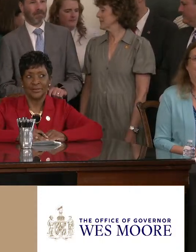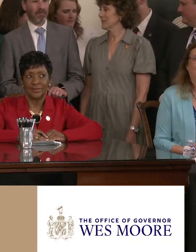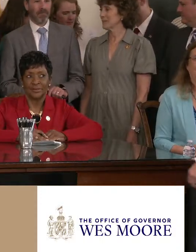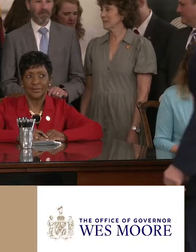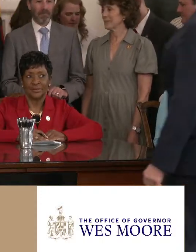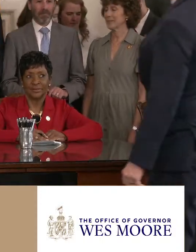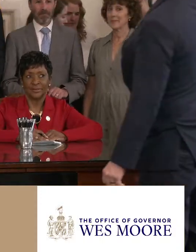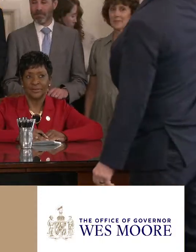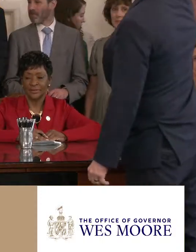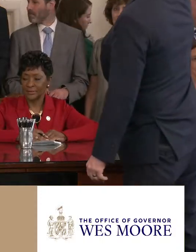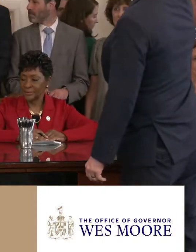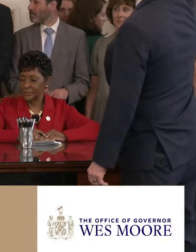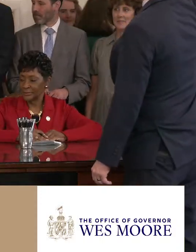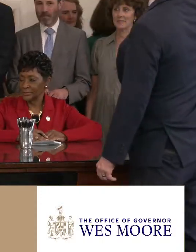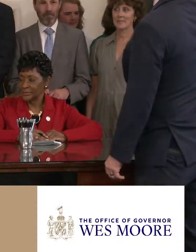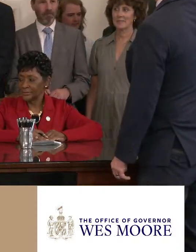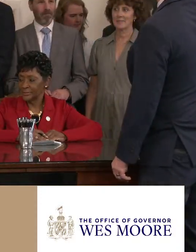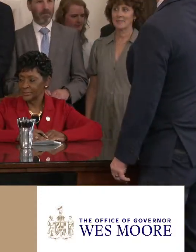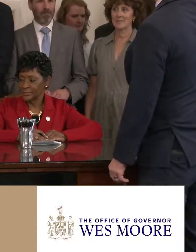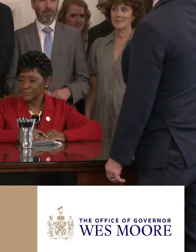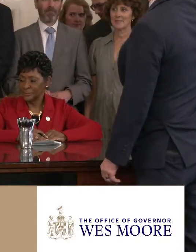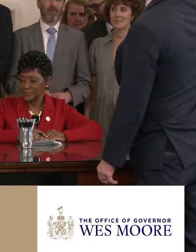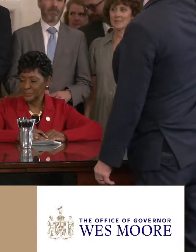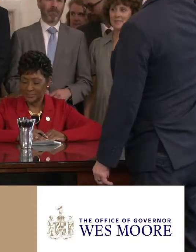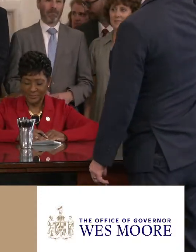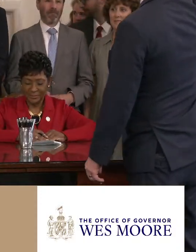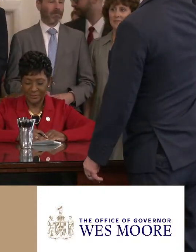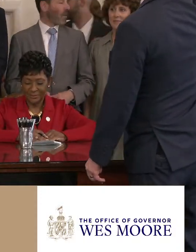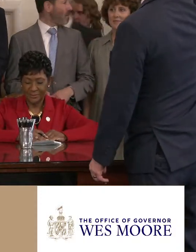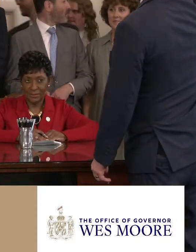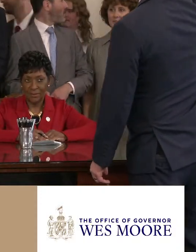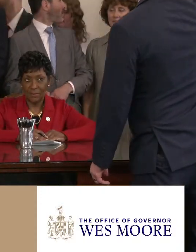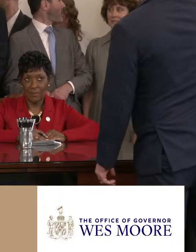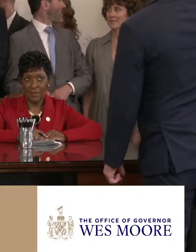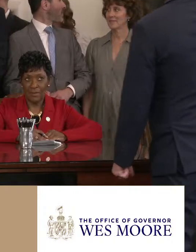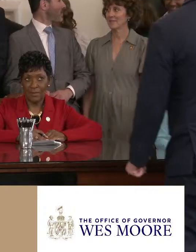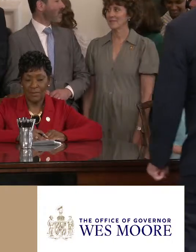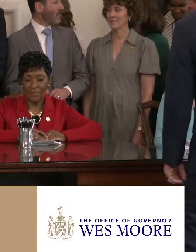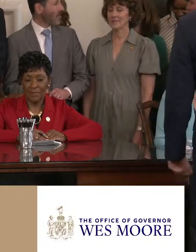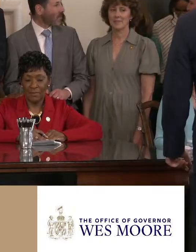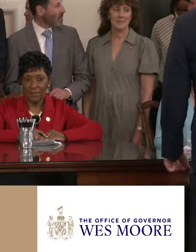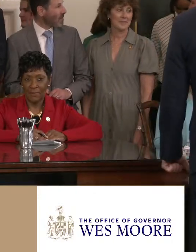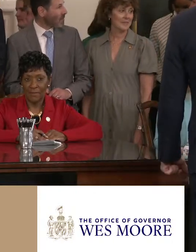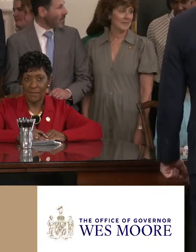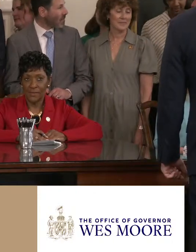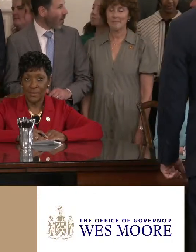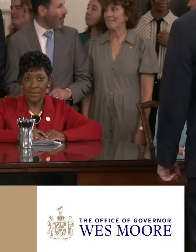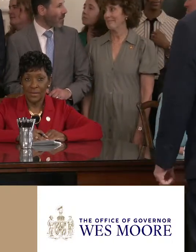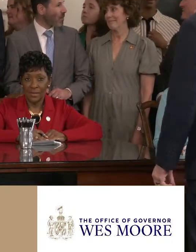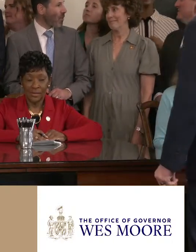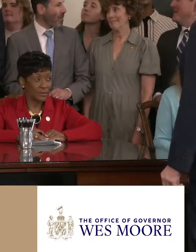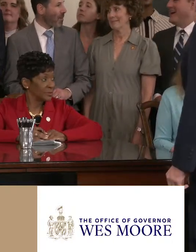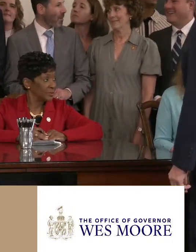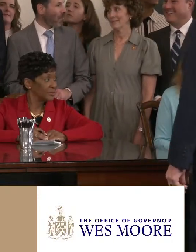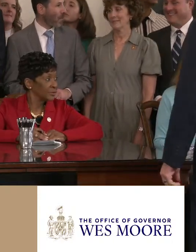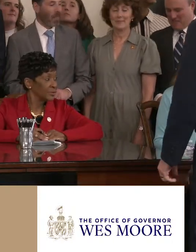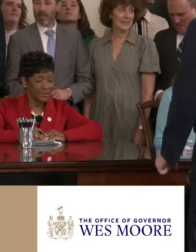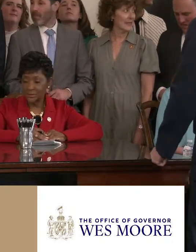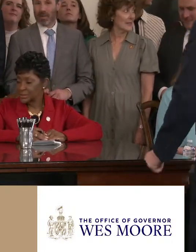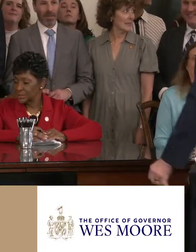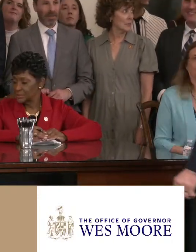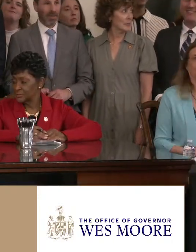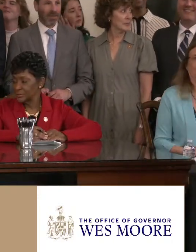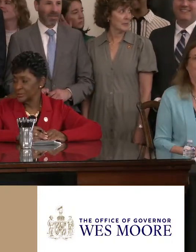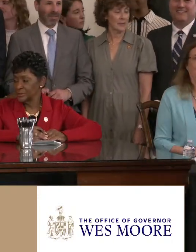All right, at the second row, please step to your right a little bit here. If you step to your right, there's still some room. Folks can squeeze through. You might be able to fit it. Eric,